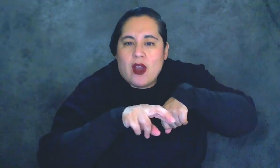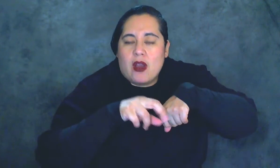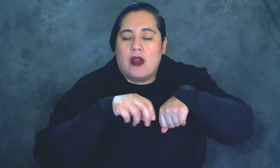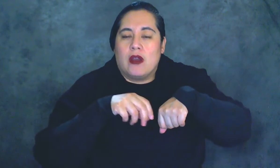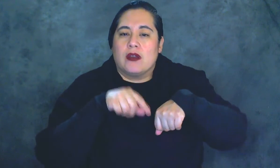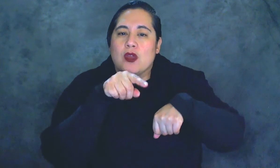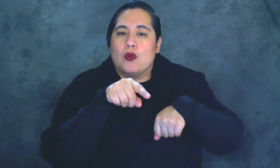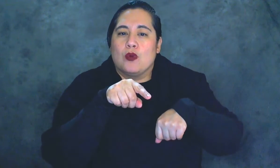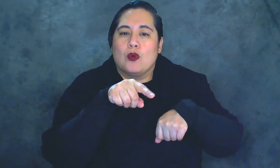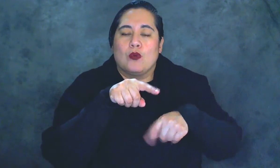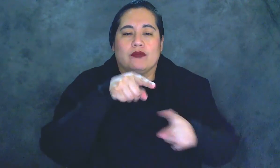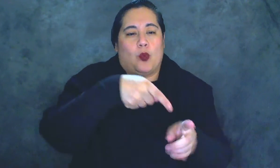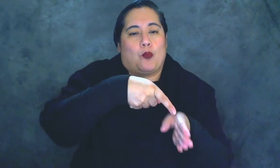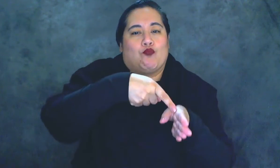referred you to a professional or whatnot.